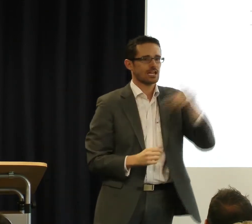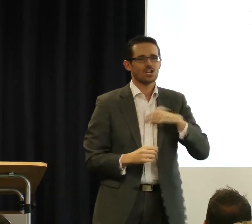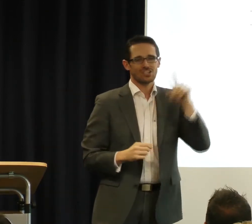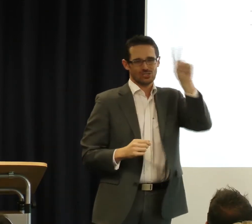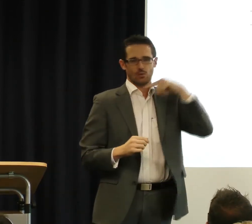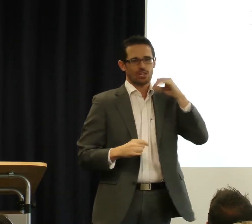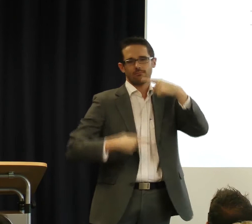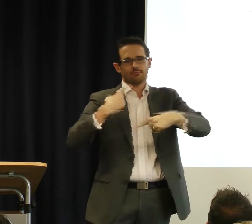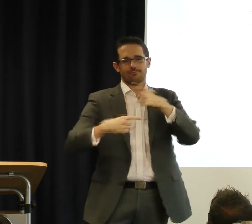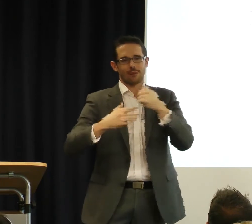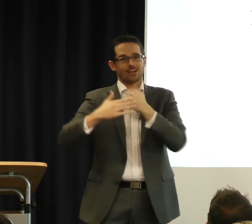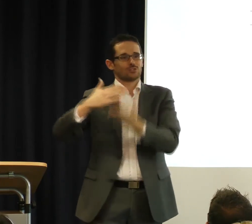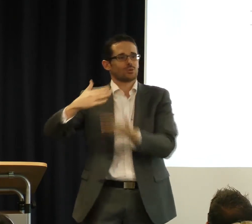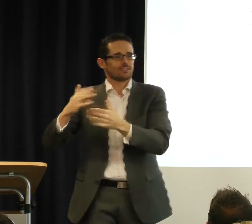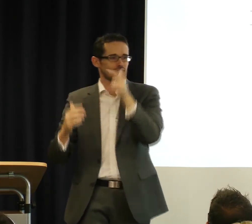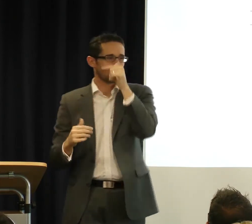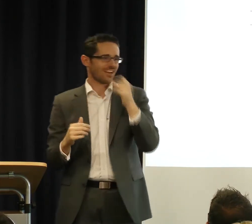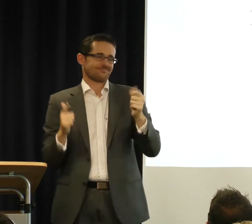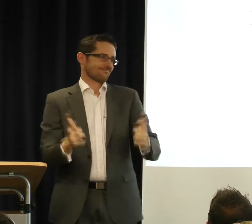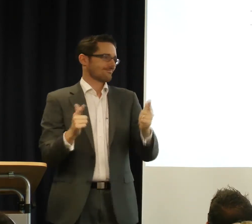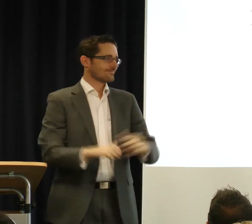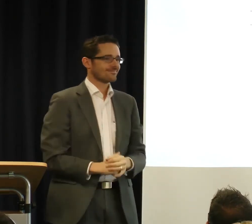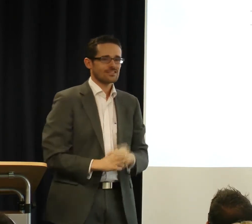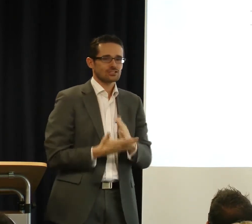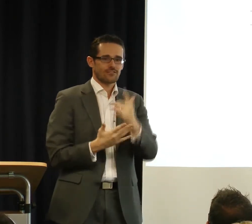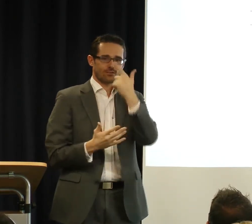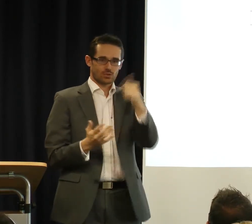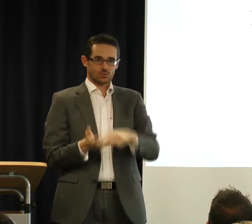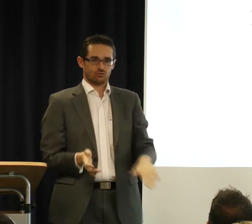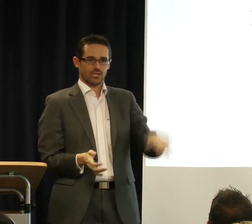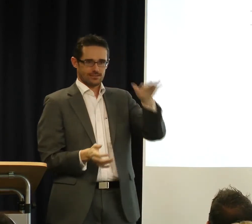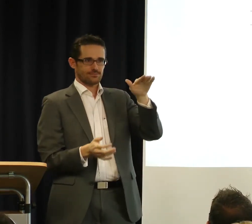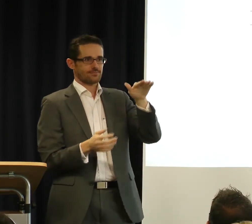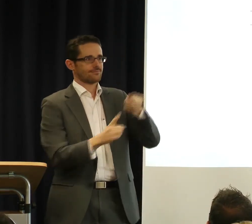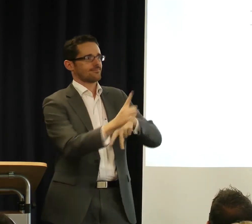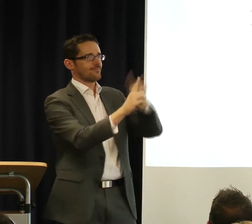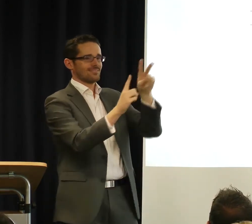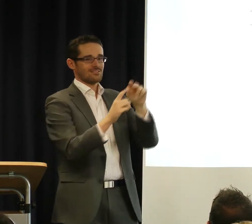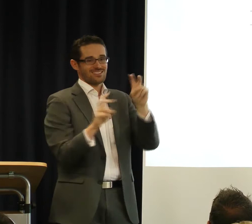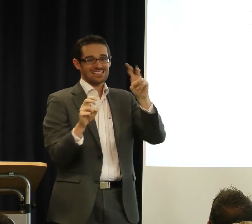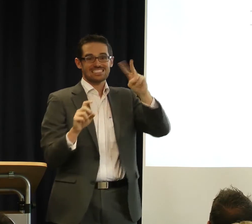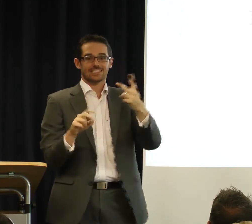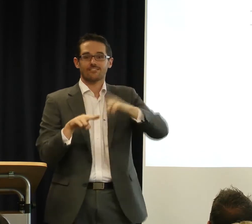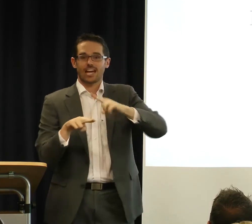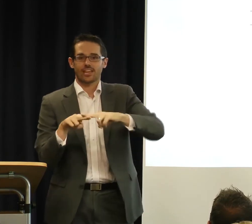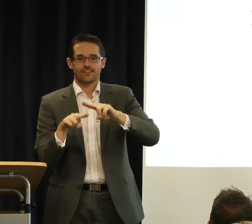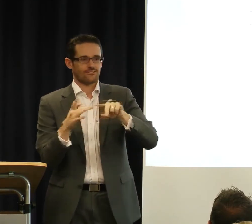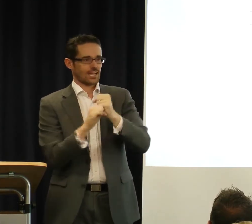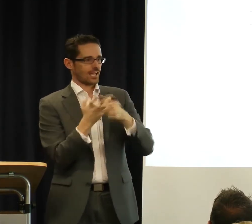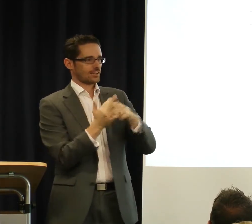It's my great pleasure to be MC today. I won't tell you stories that I have with John. I'm very fortunate to have him as a second